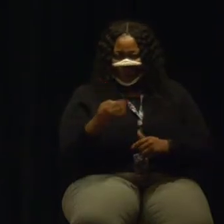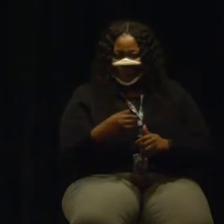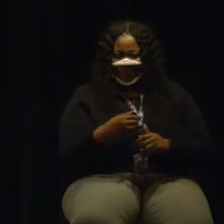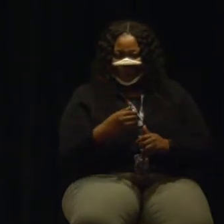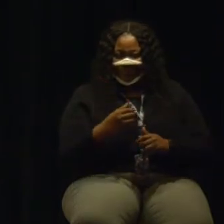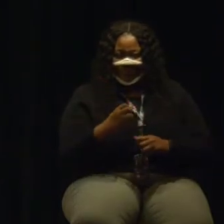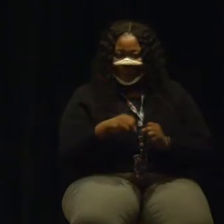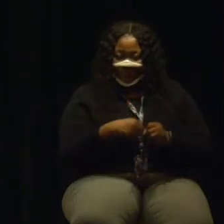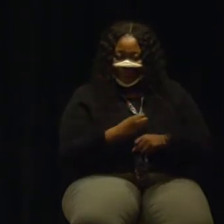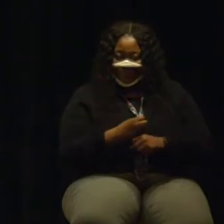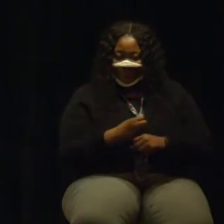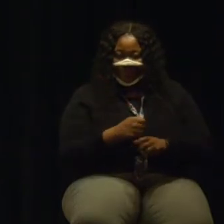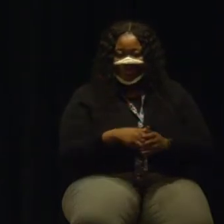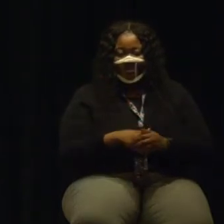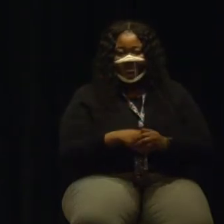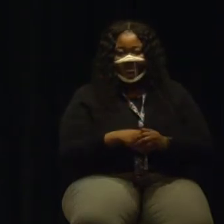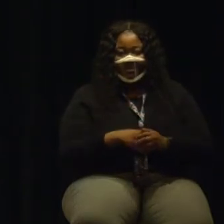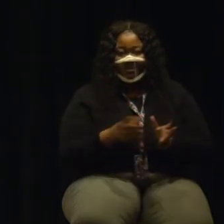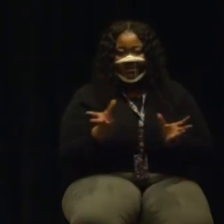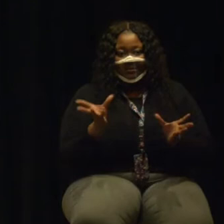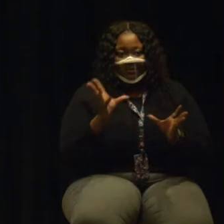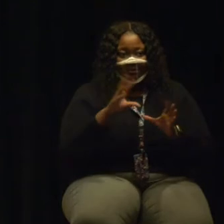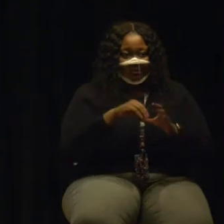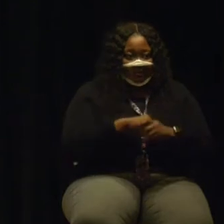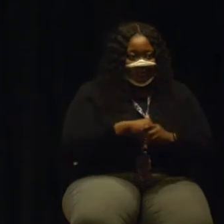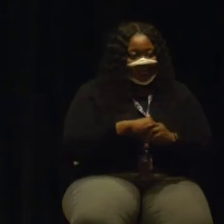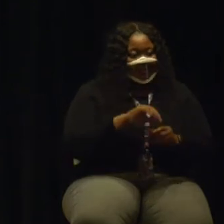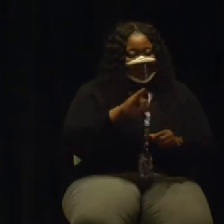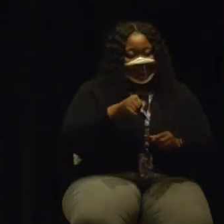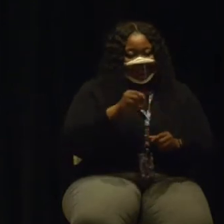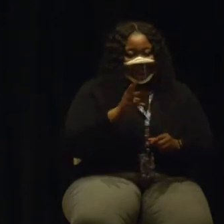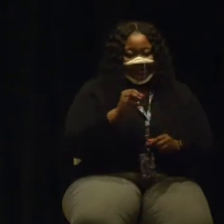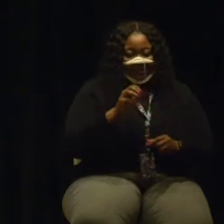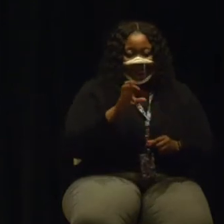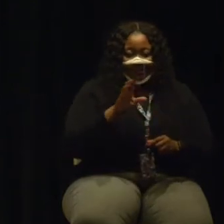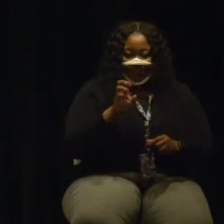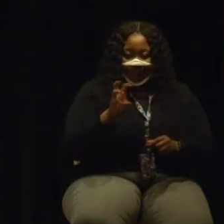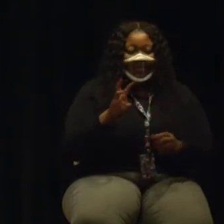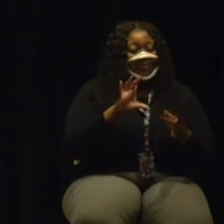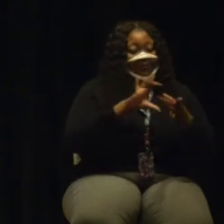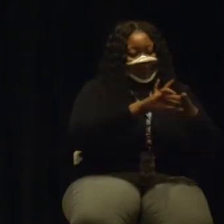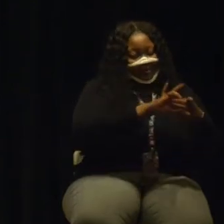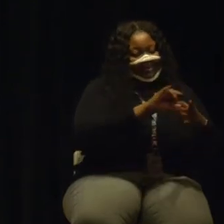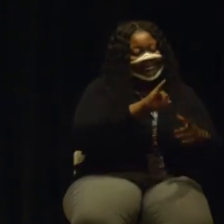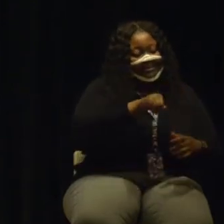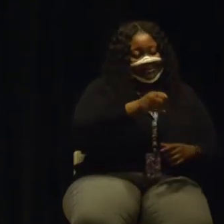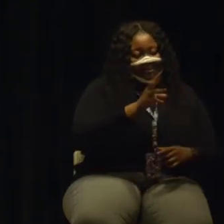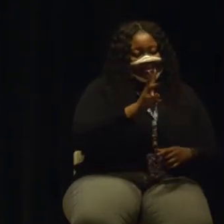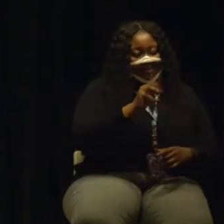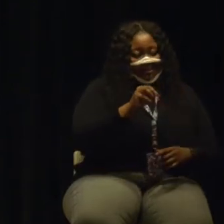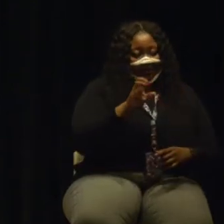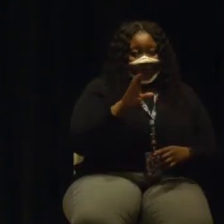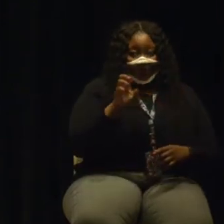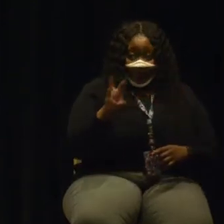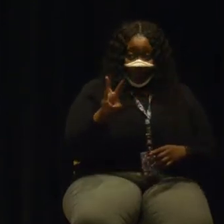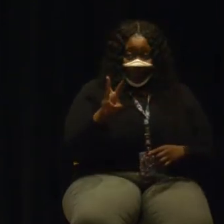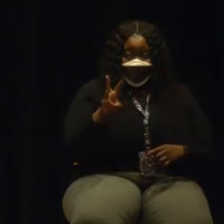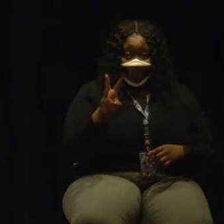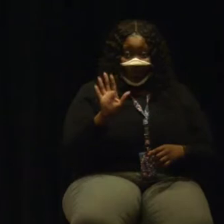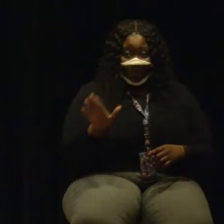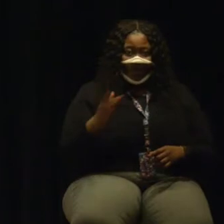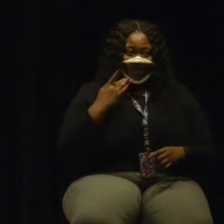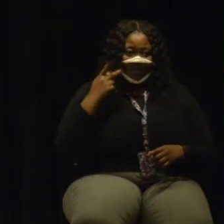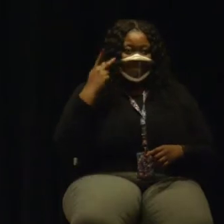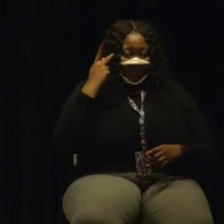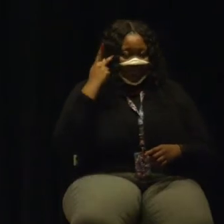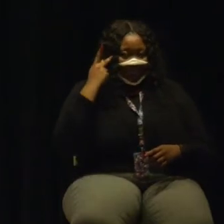with emancipation. It's all compacted with Jim Crow and all of the, you know, all of that. I mean, and so his parents were slaves. His parents, they, you know, enslaved. They